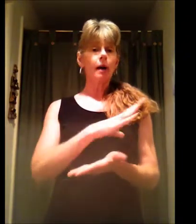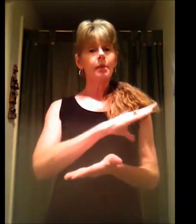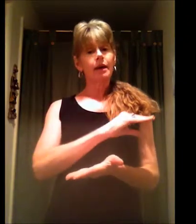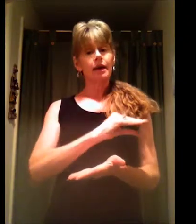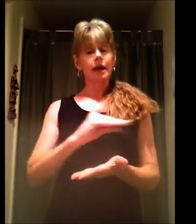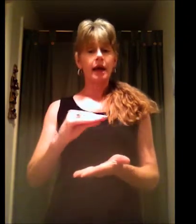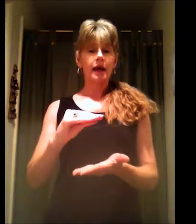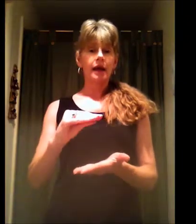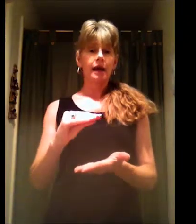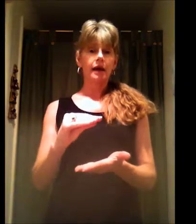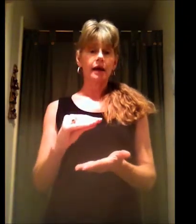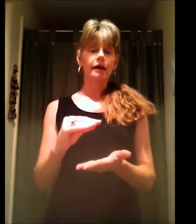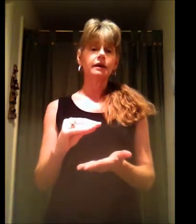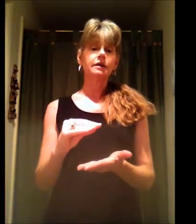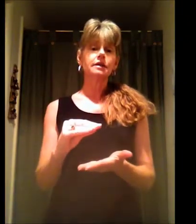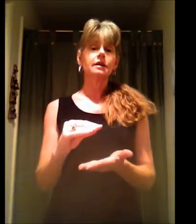stop and